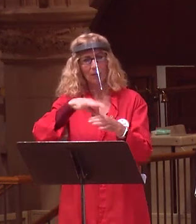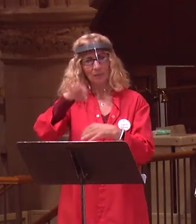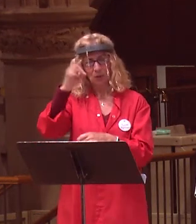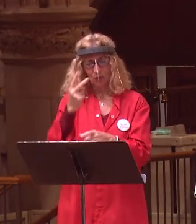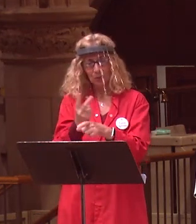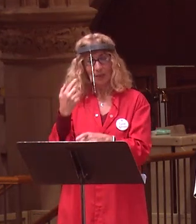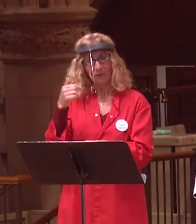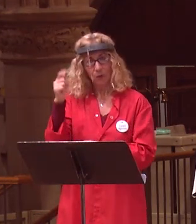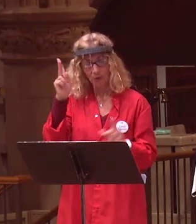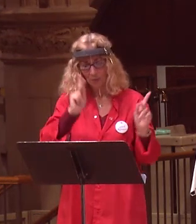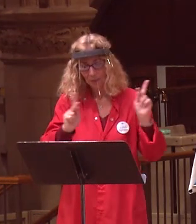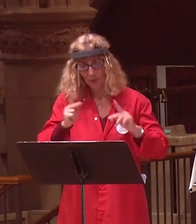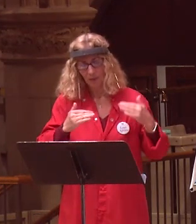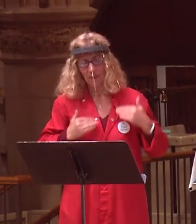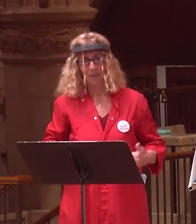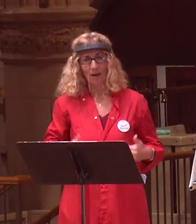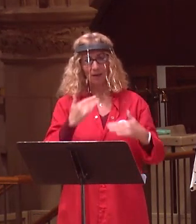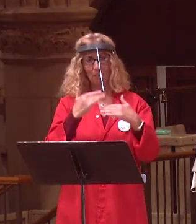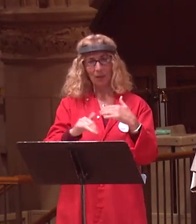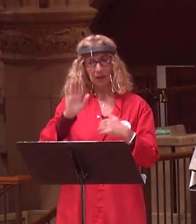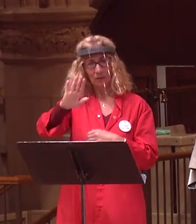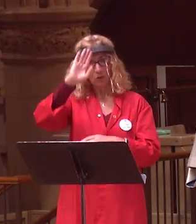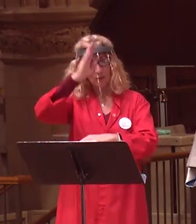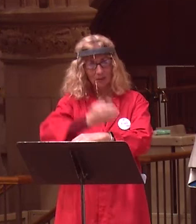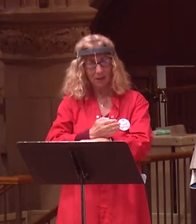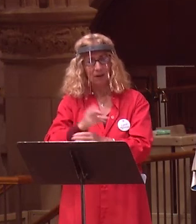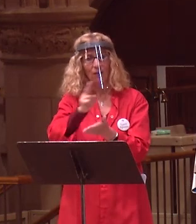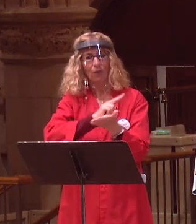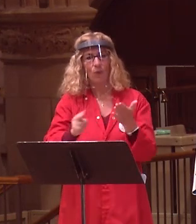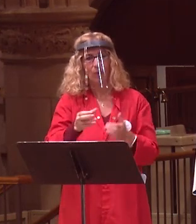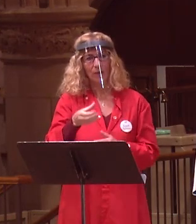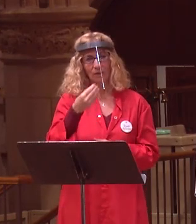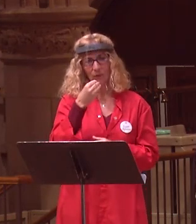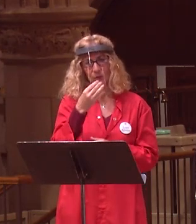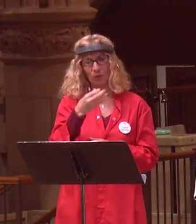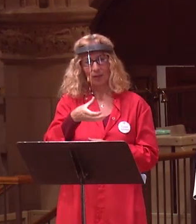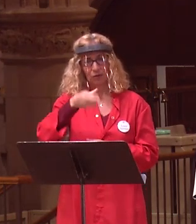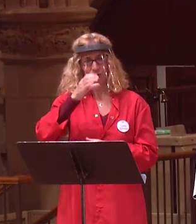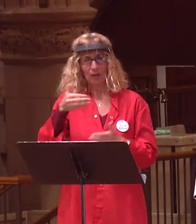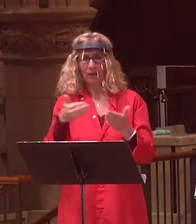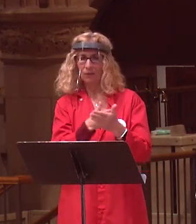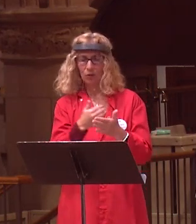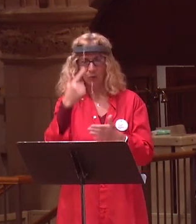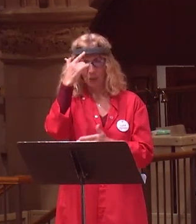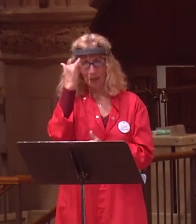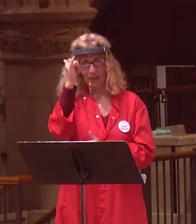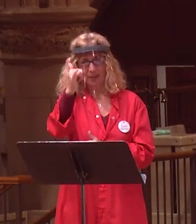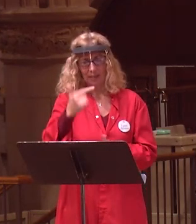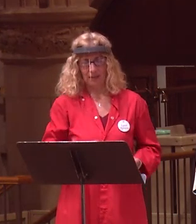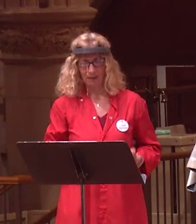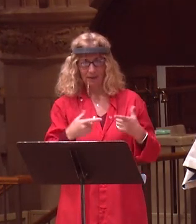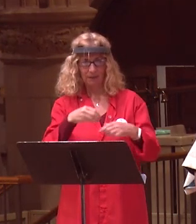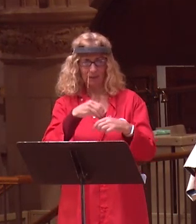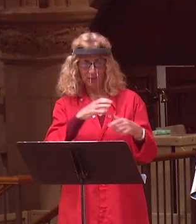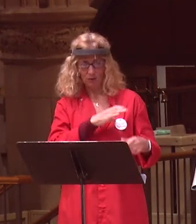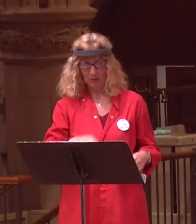people the body and blood of your Son, the holy food and drink of new and unending life in